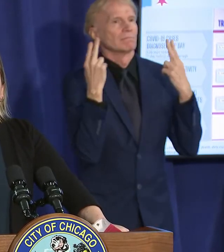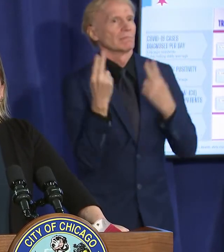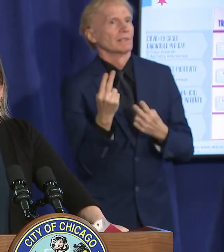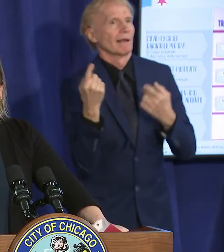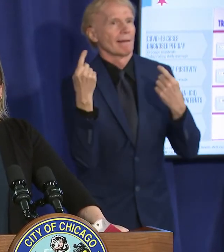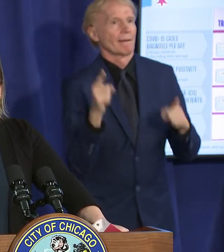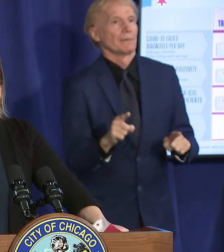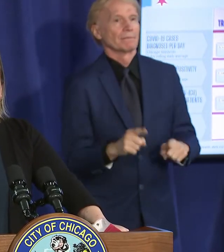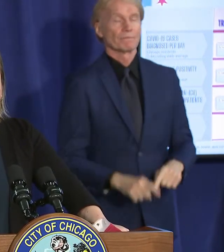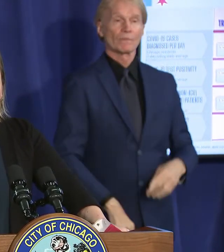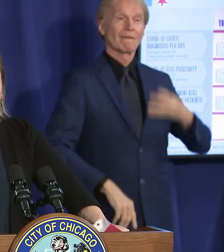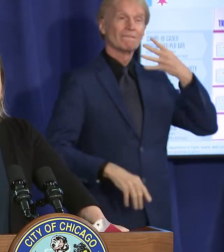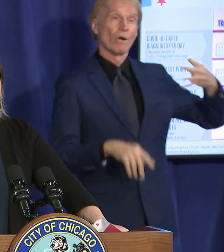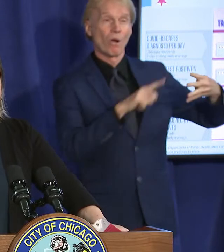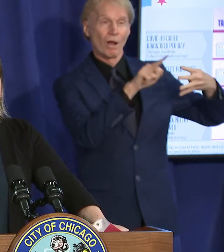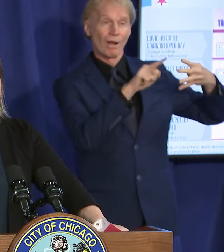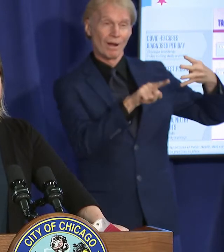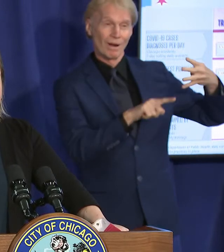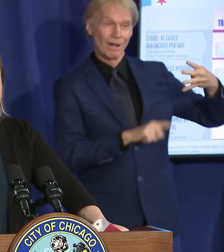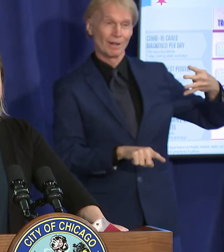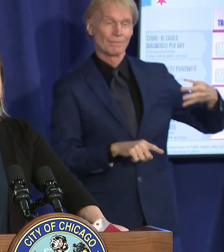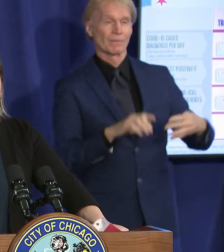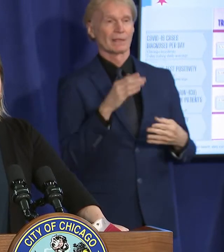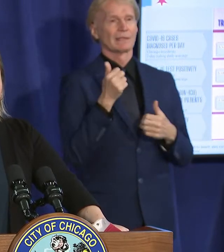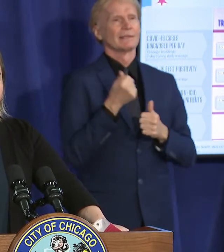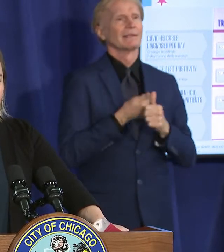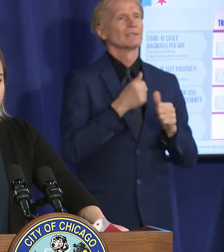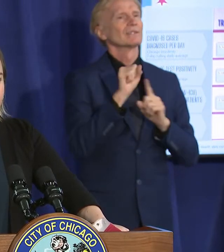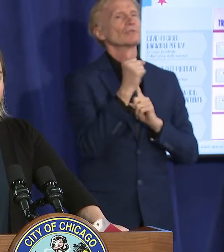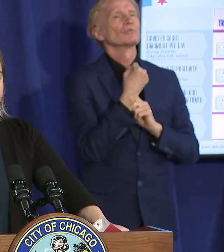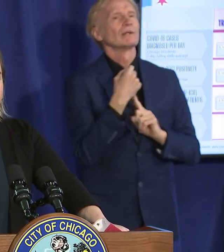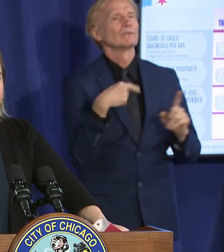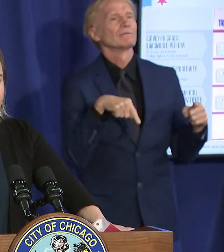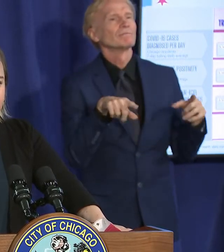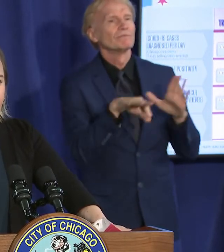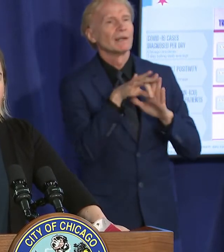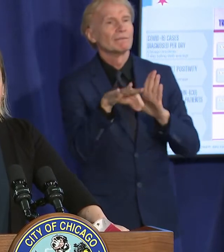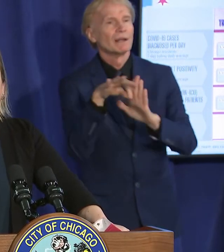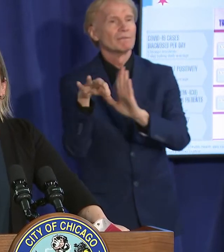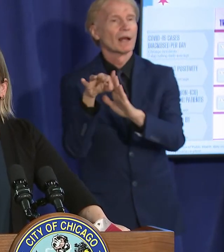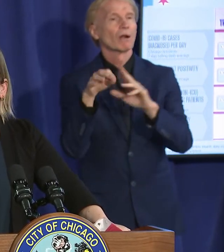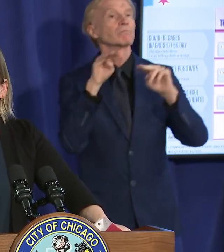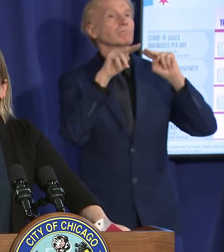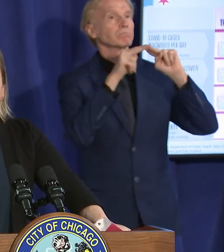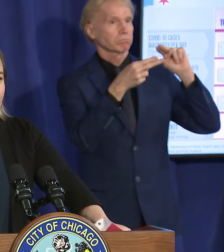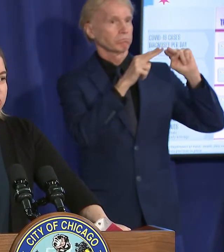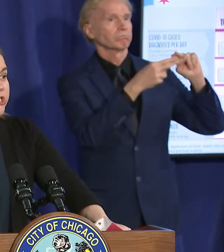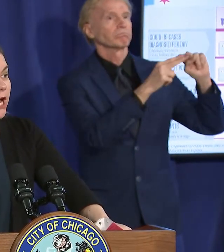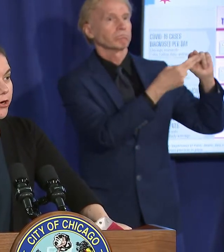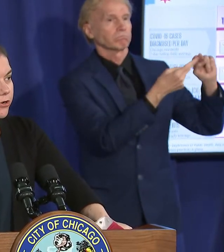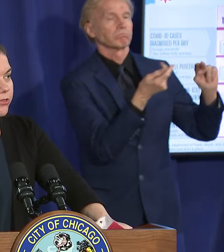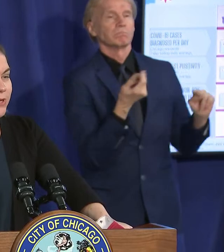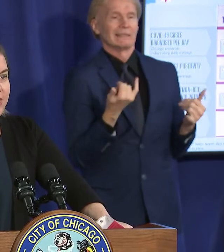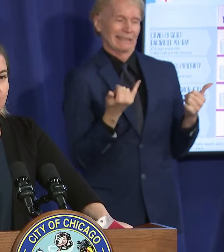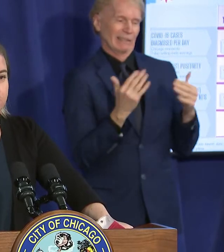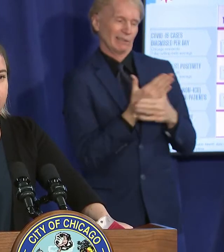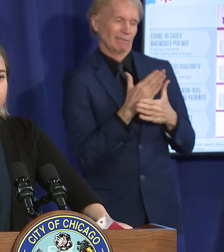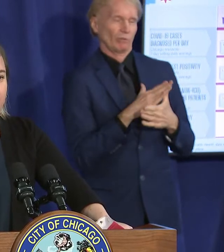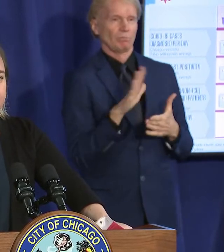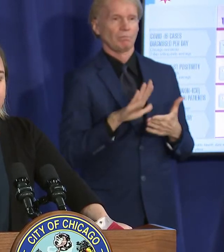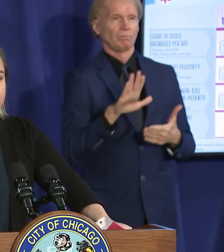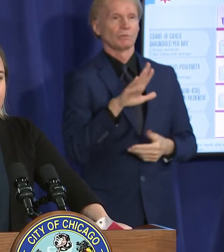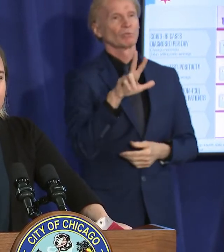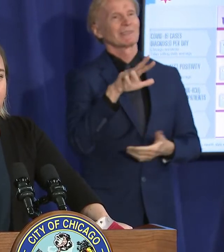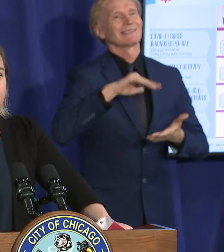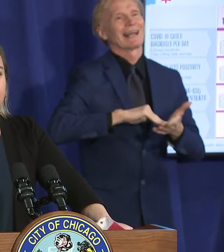on the four major metrics that we follow, cases, we are formally calling as decreasing. We're averaging now just under 3,000